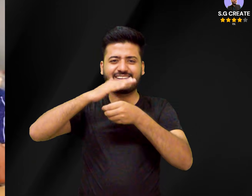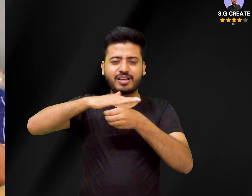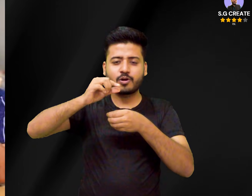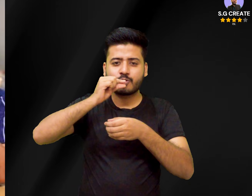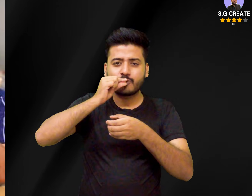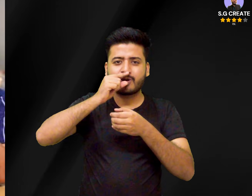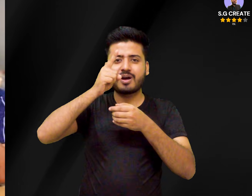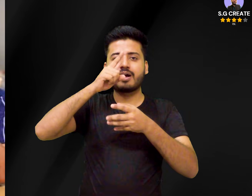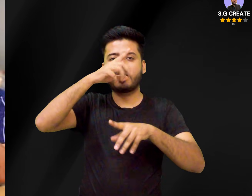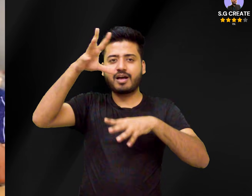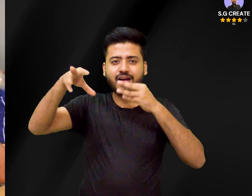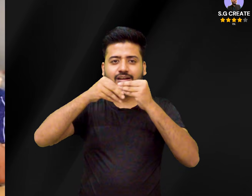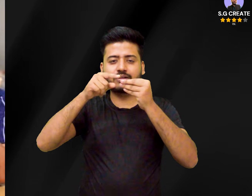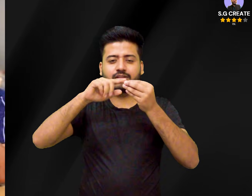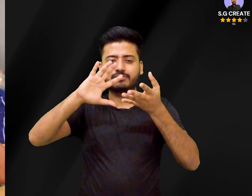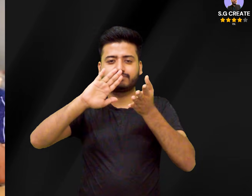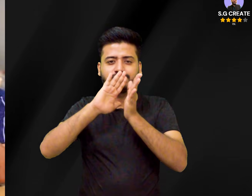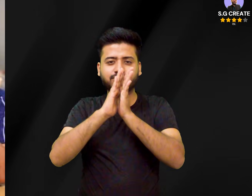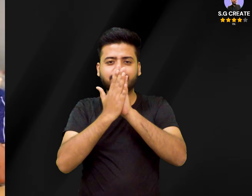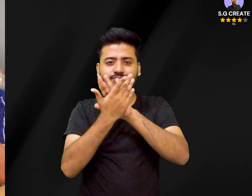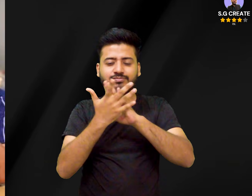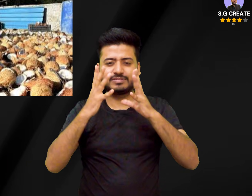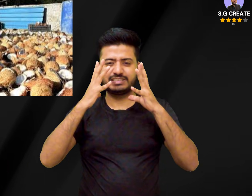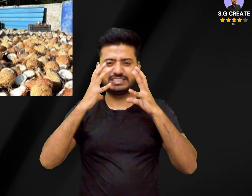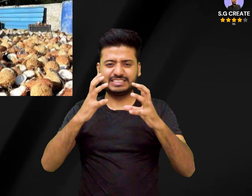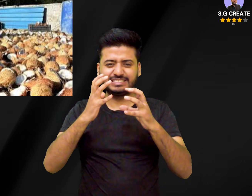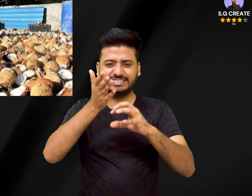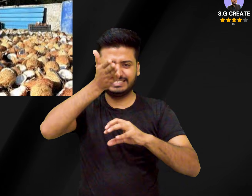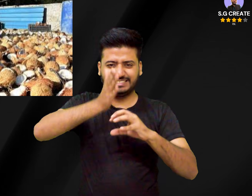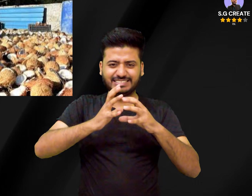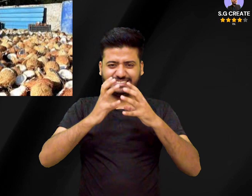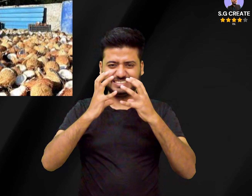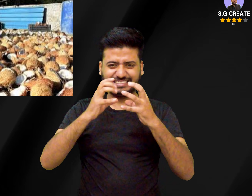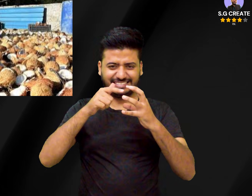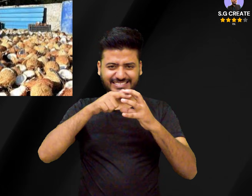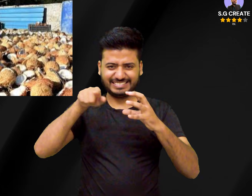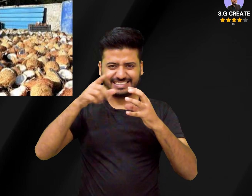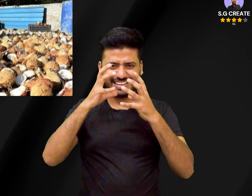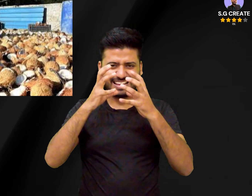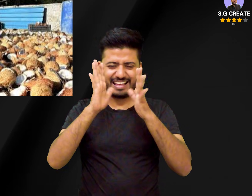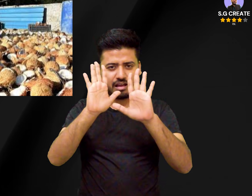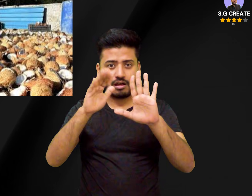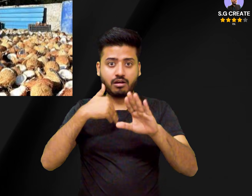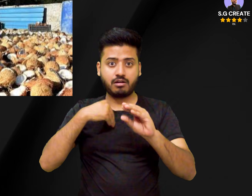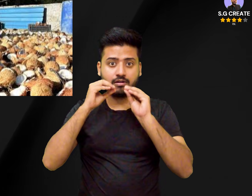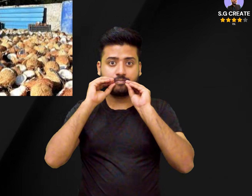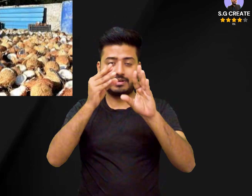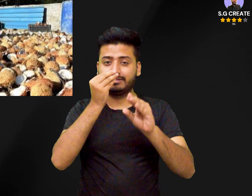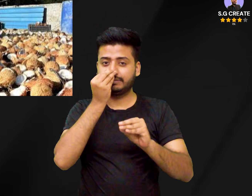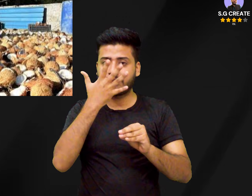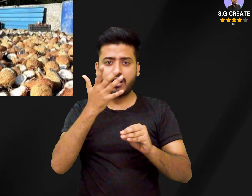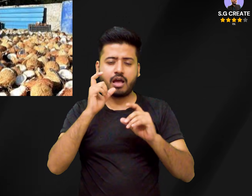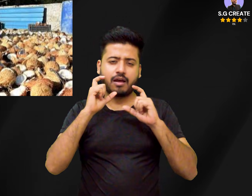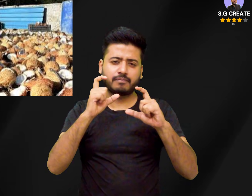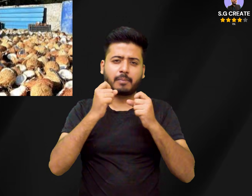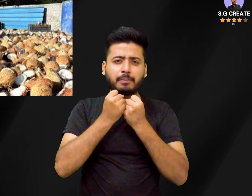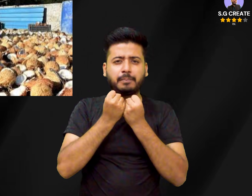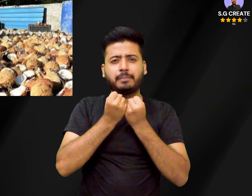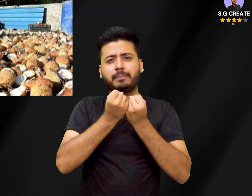chemicals, scents, additives, or preservatives. Safety standards. It undergoes a 5-stage purification process and